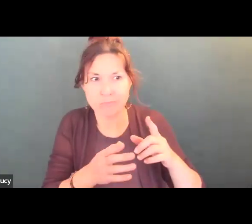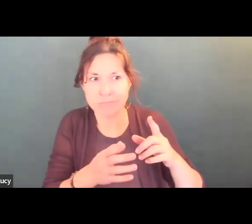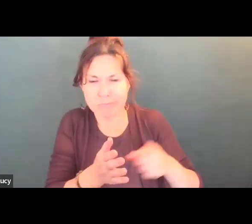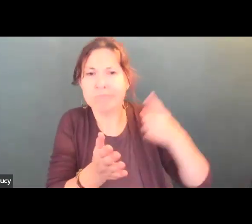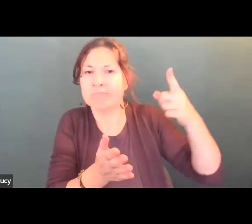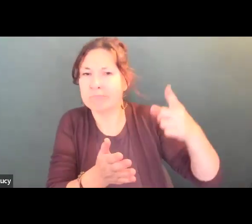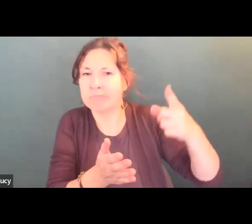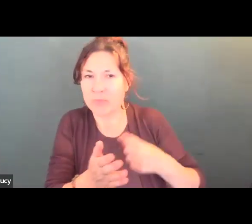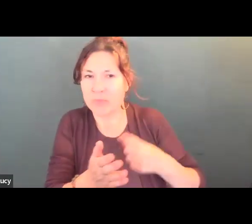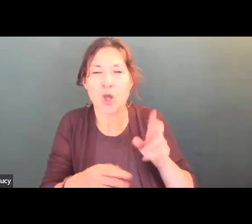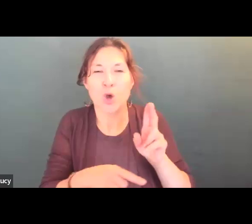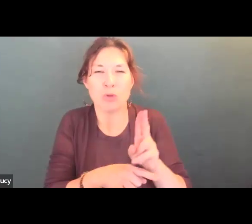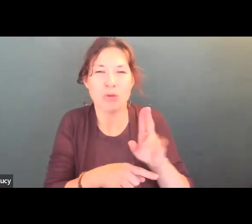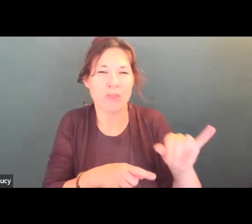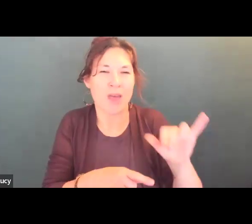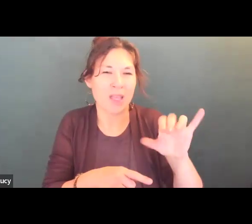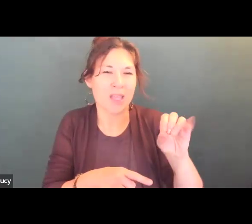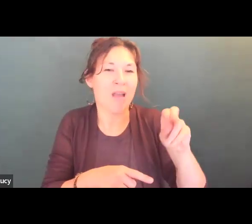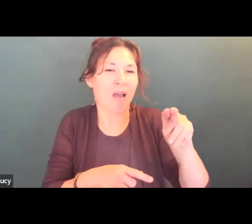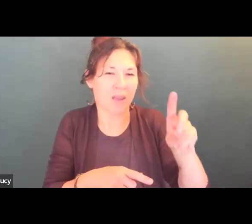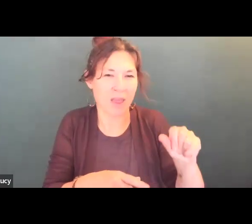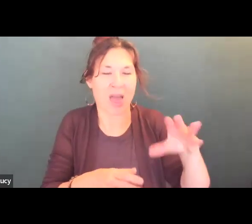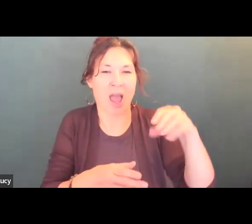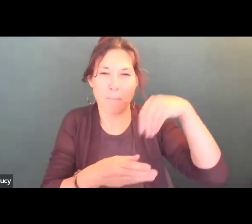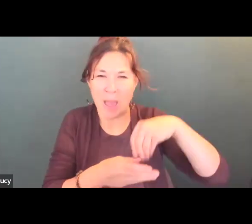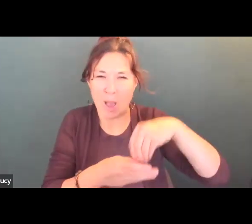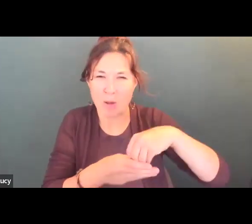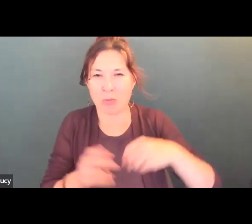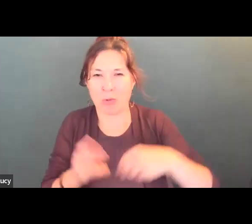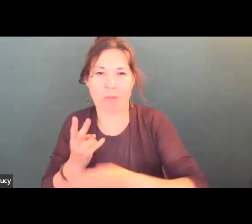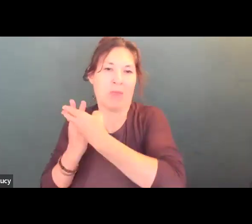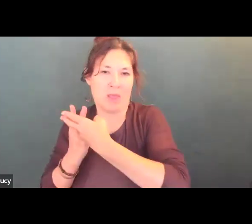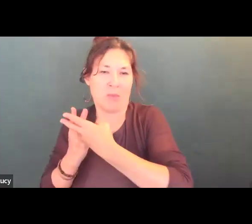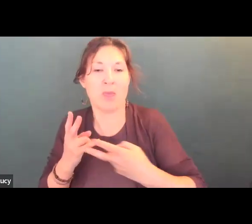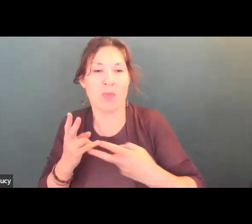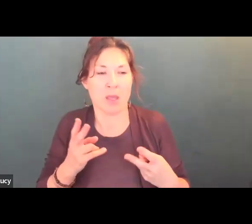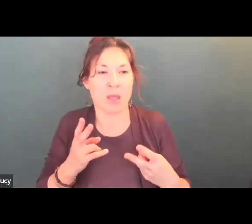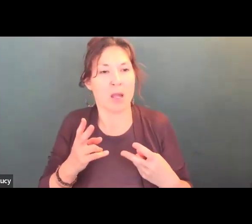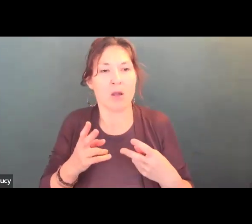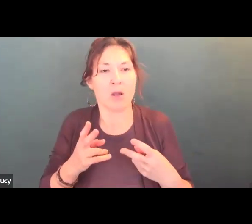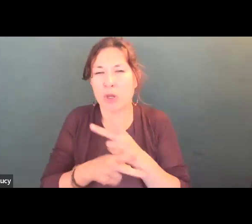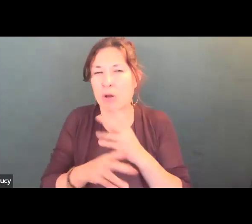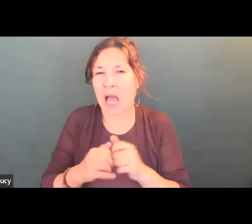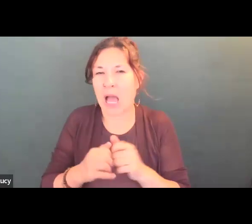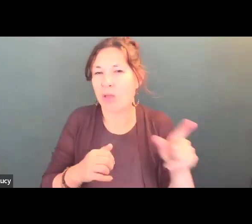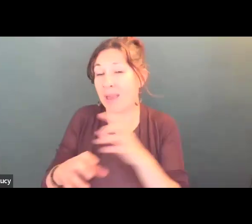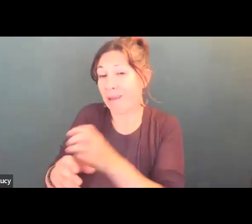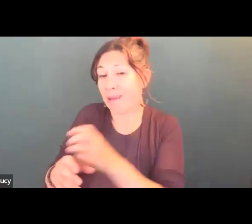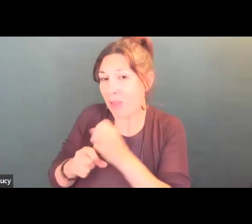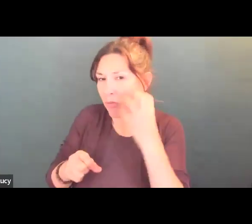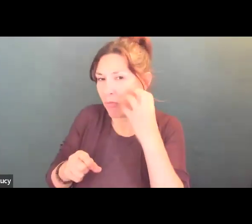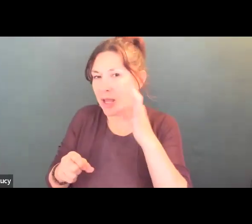using ONDA on ways to make opportunities possible and available to them while still using the ONDA system.